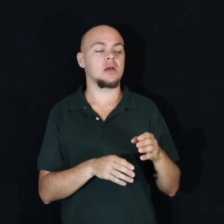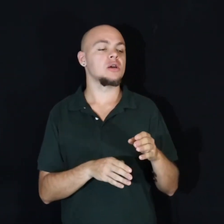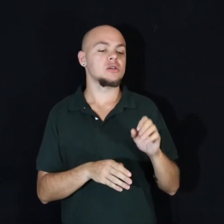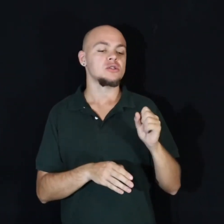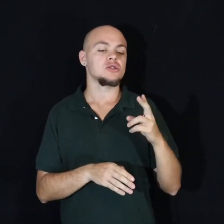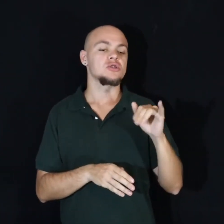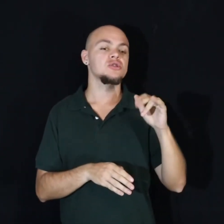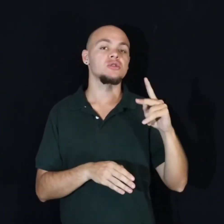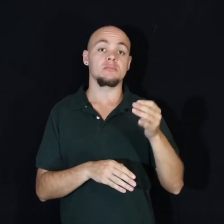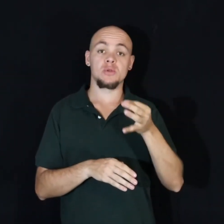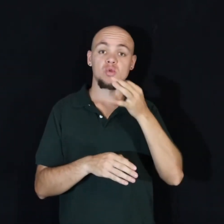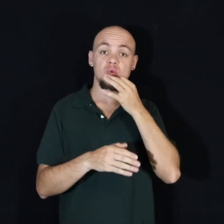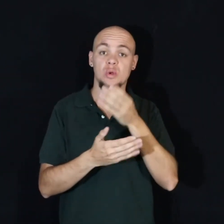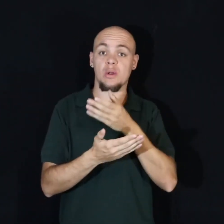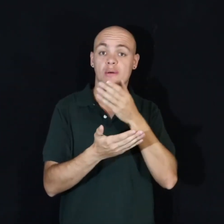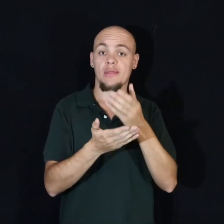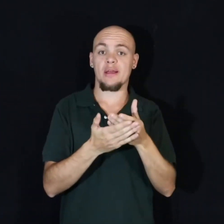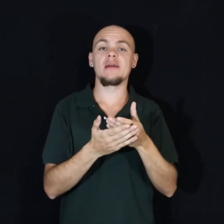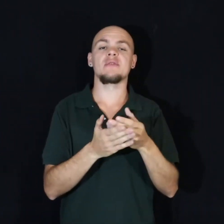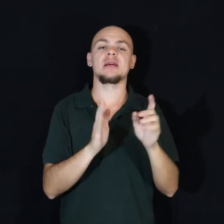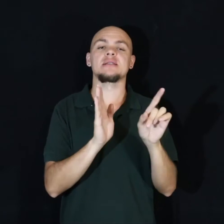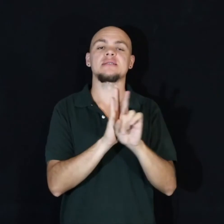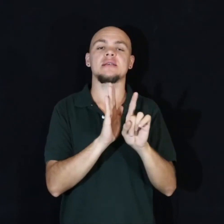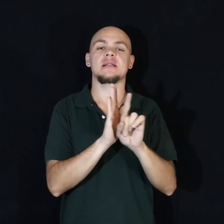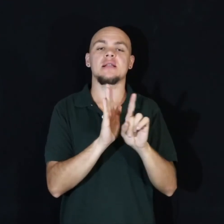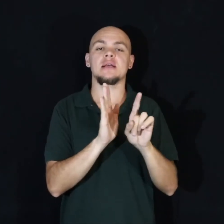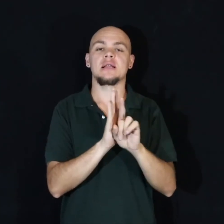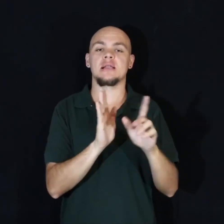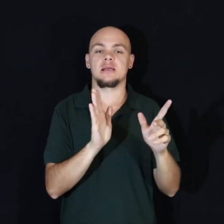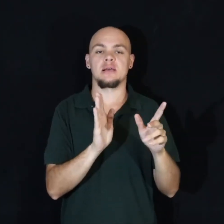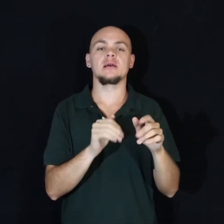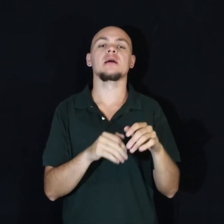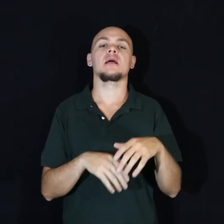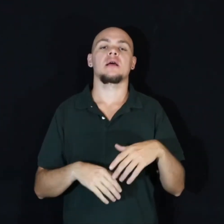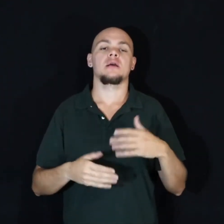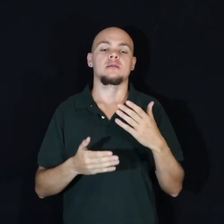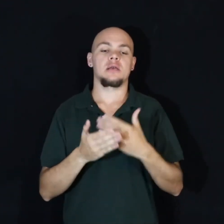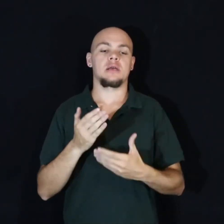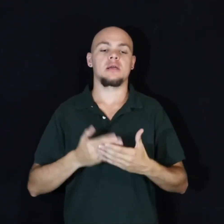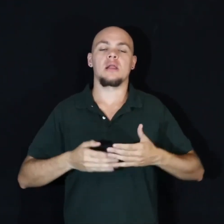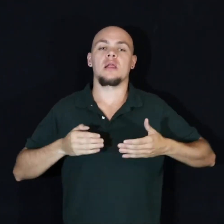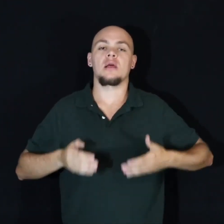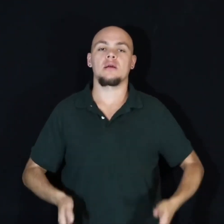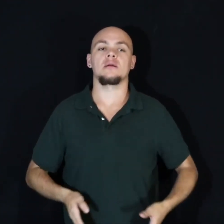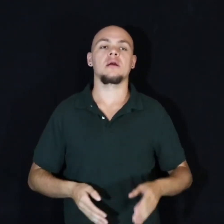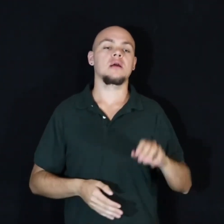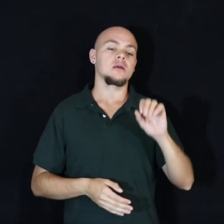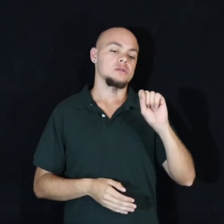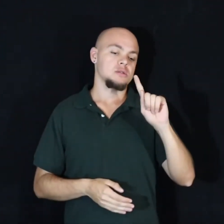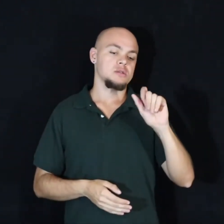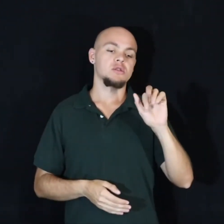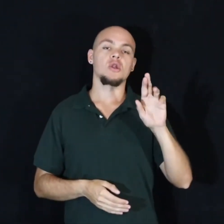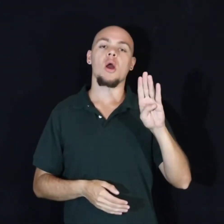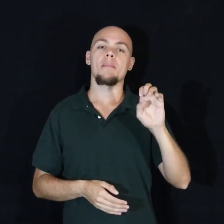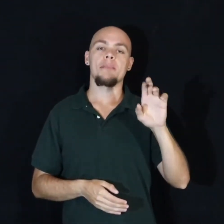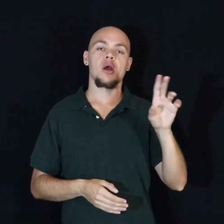Ting-a-ling-ling." His arms straightened and stiffened down his sides. "Set her back on starboard. Ting-a-ling-ling. Chow. Chow wow.